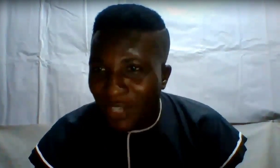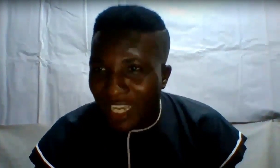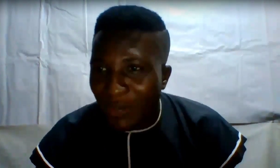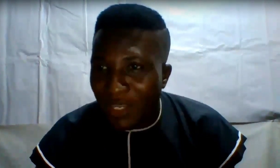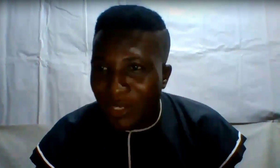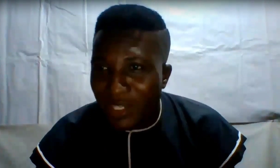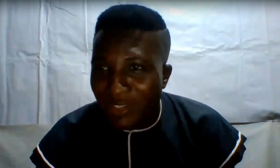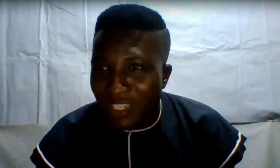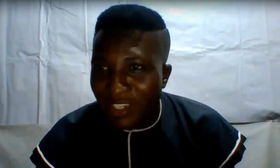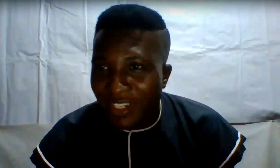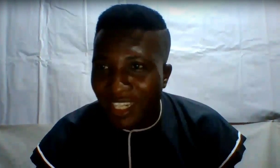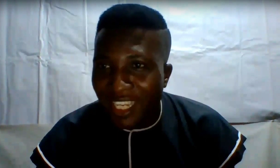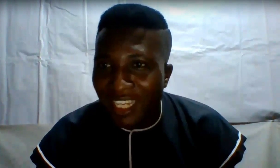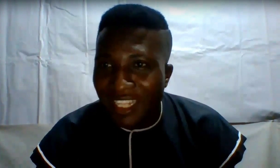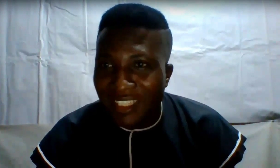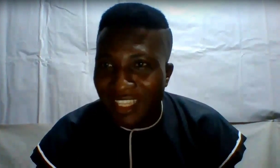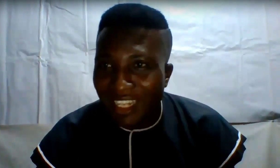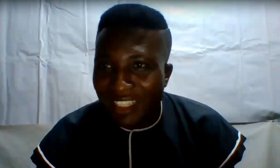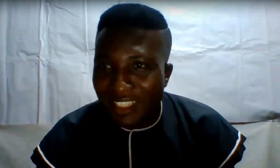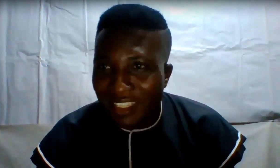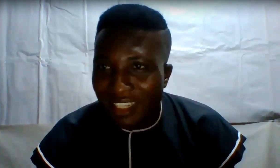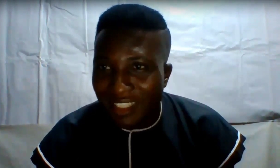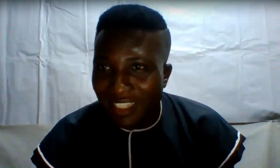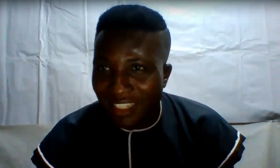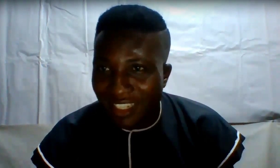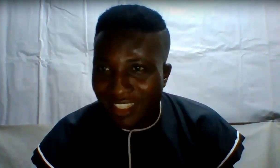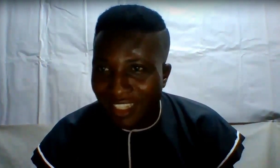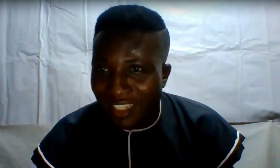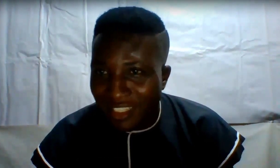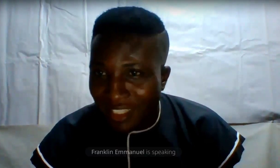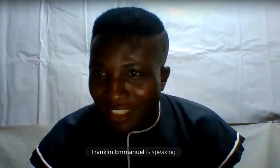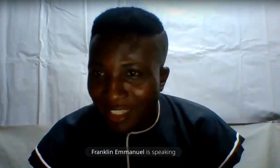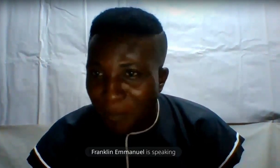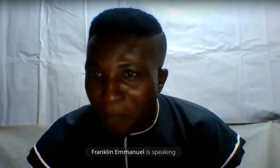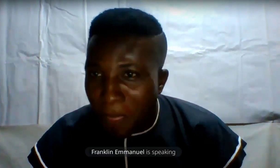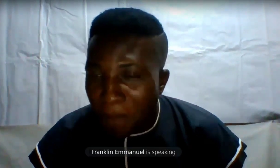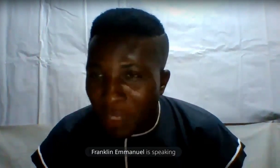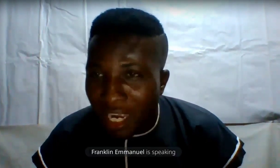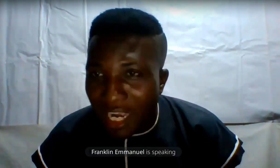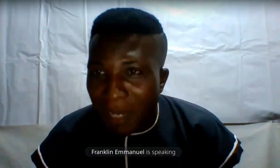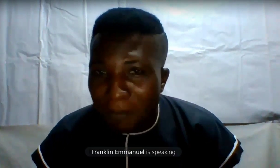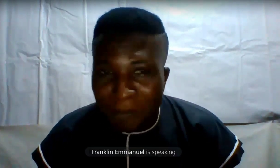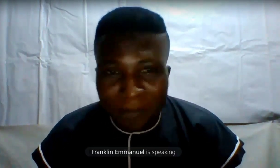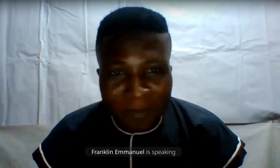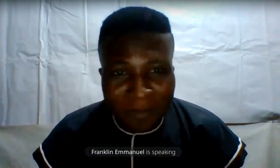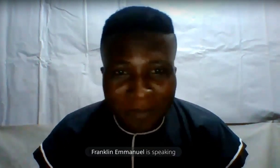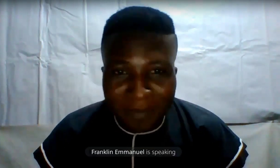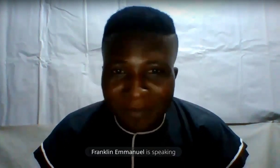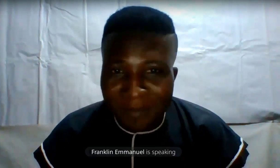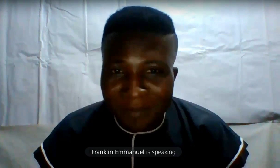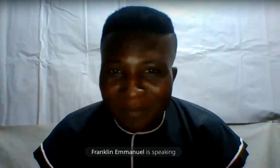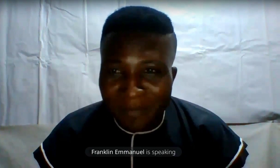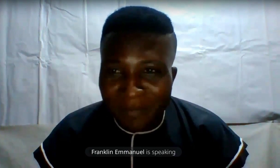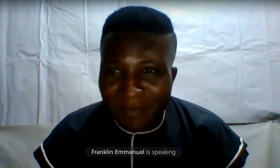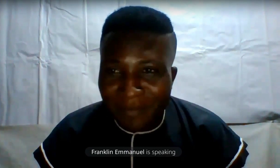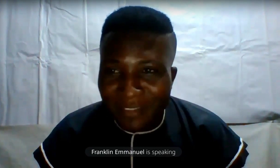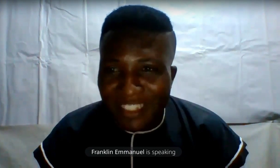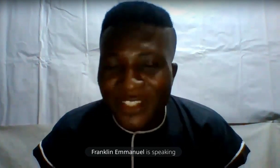Let's see. Please look for a mail to call Alex. Thank you. Sorry? To look for a mail